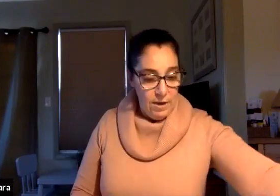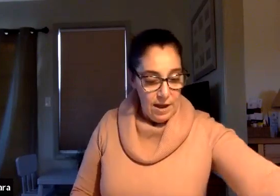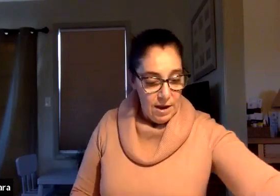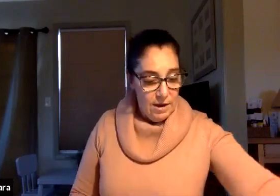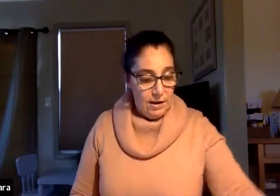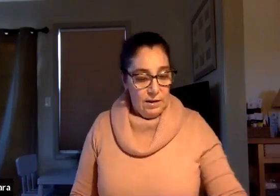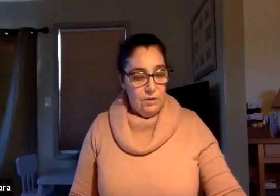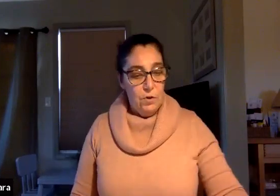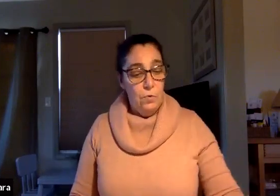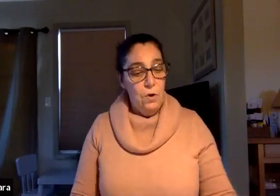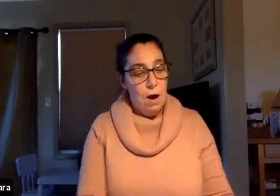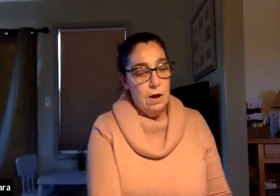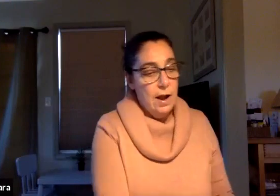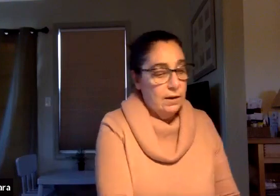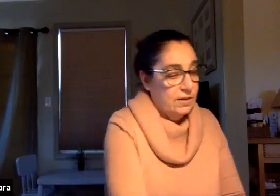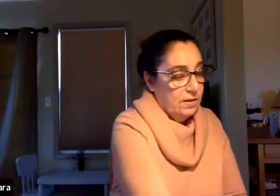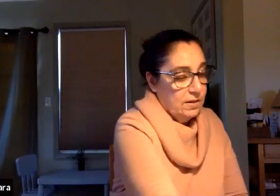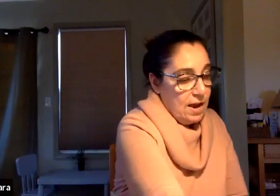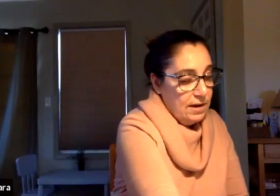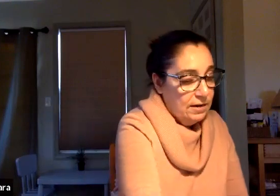Okay, so our next signs,